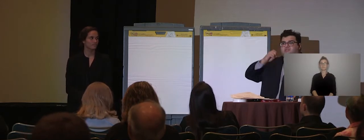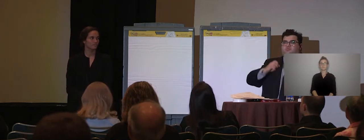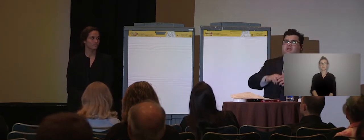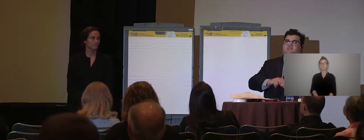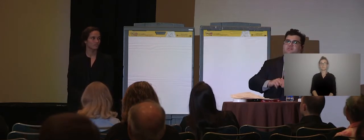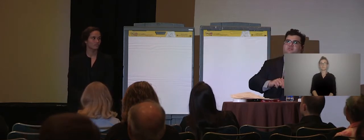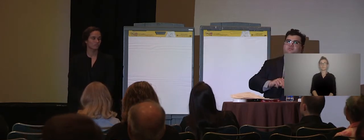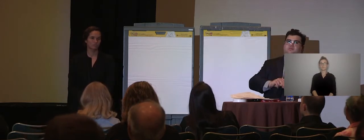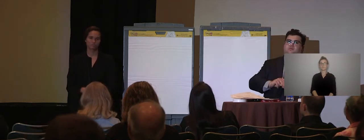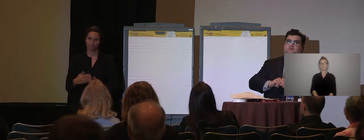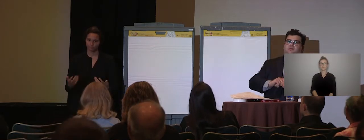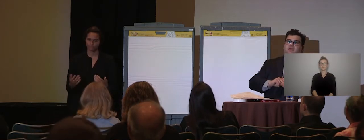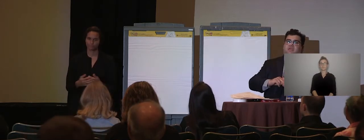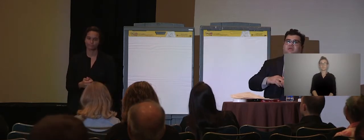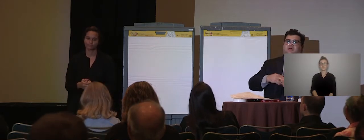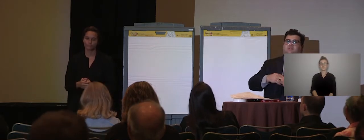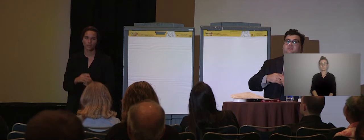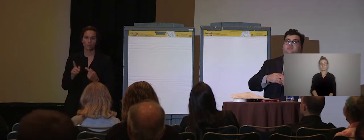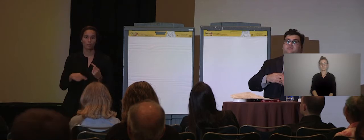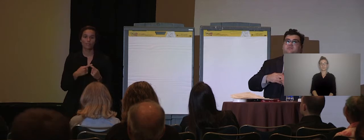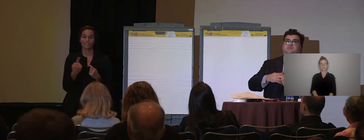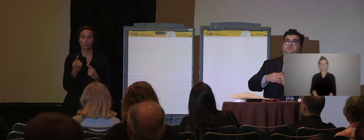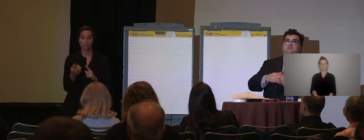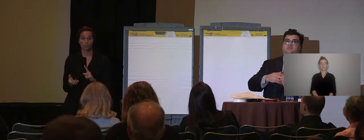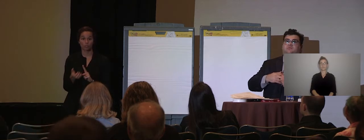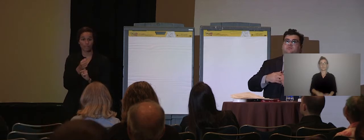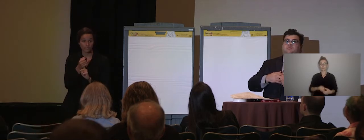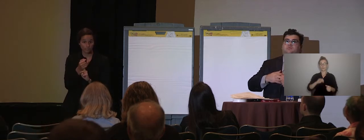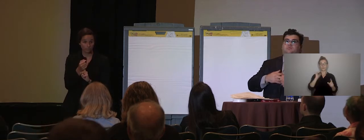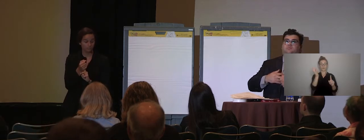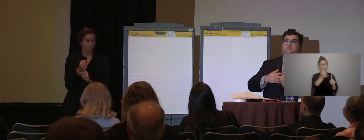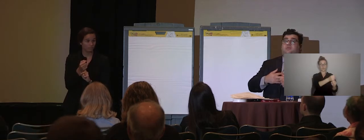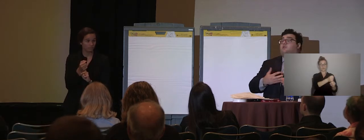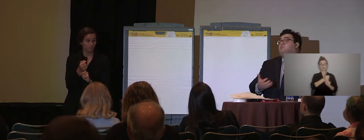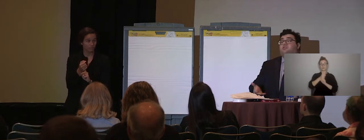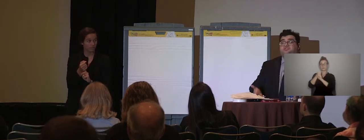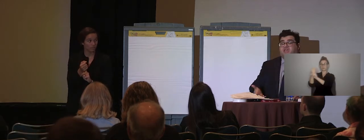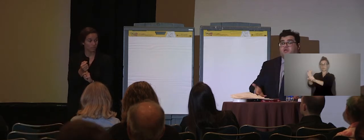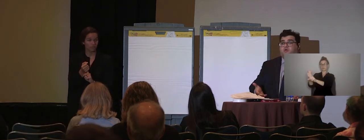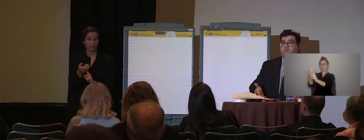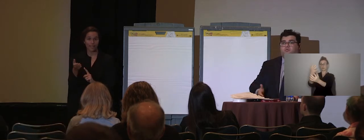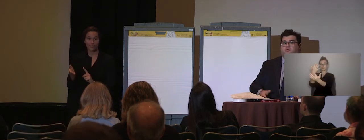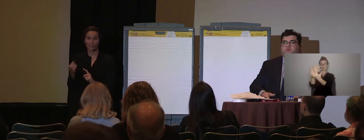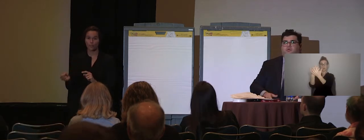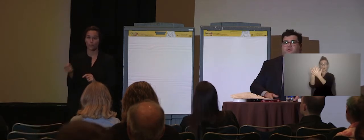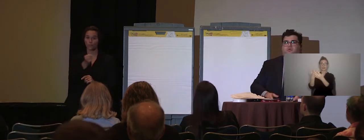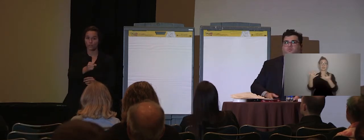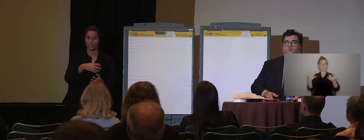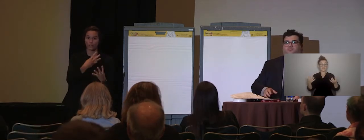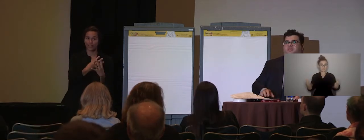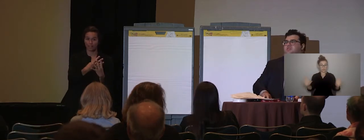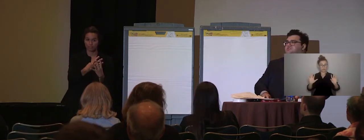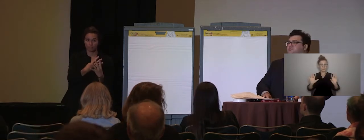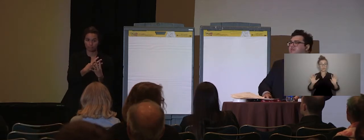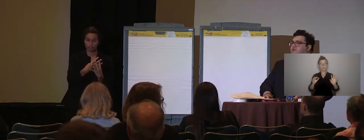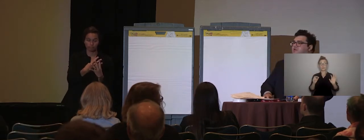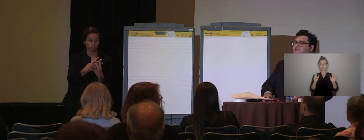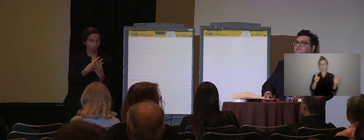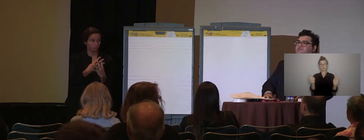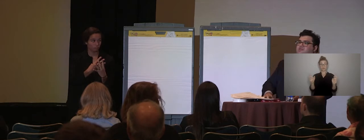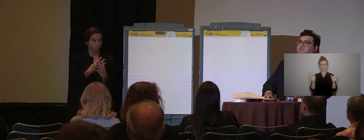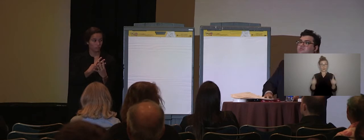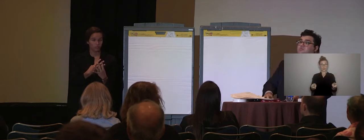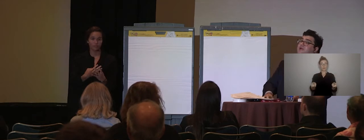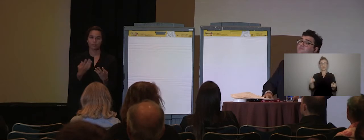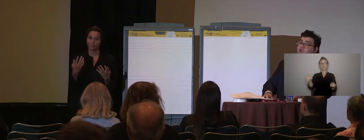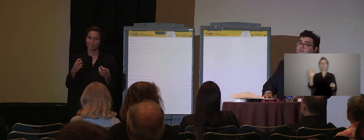once someone is arrested and they are put in jail, an issue there is